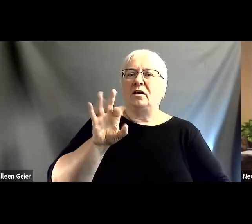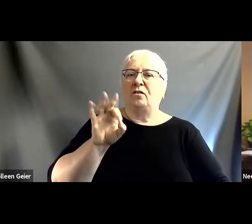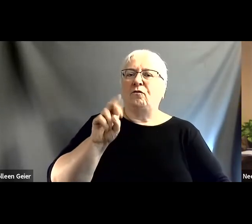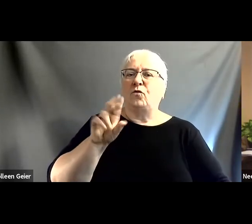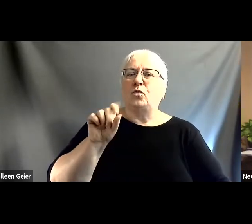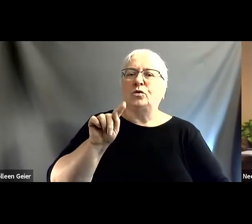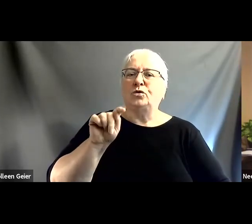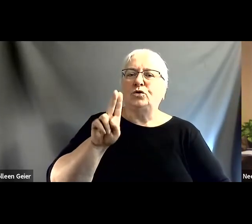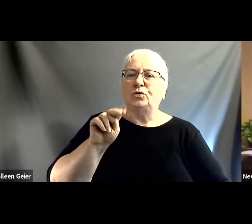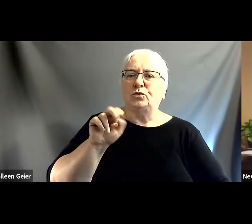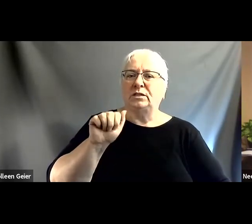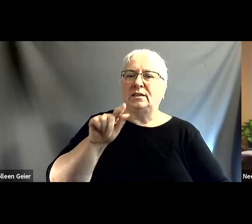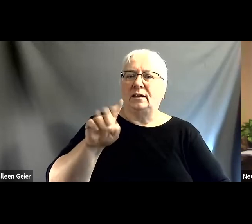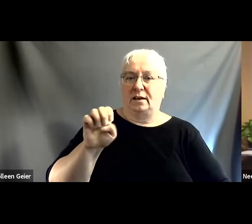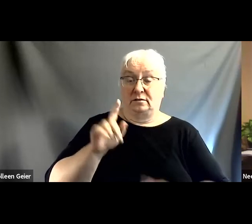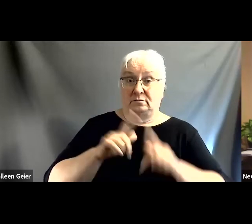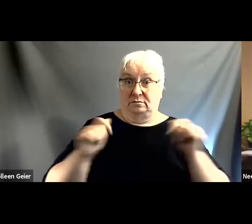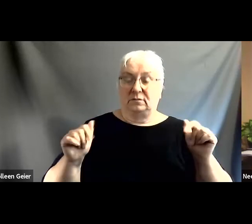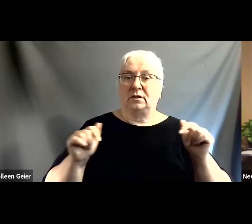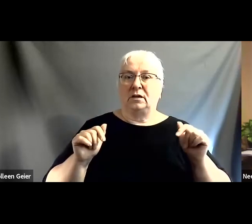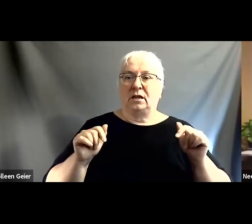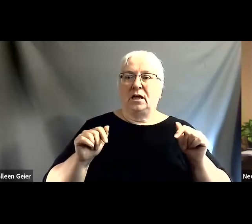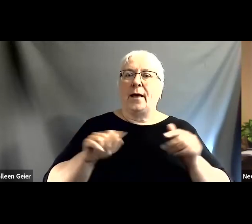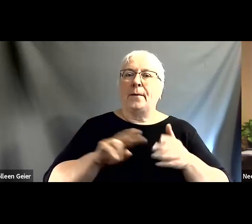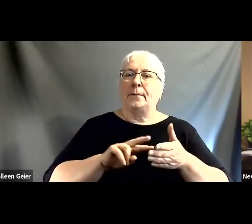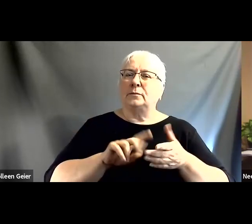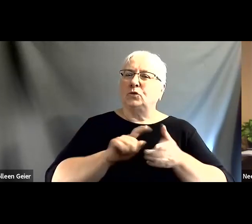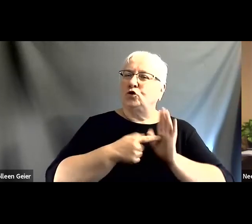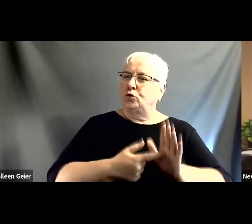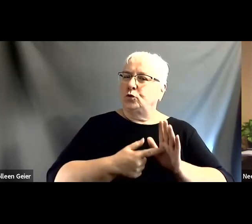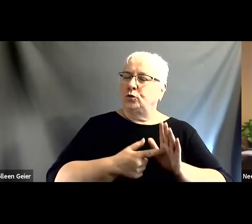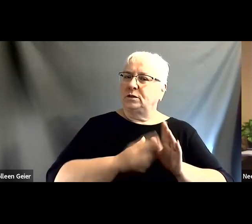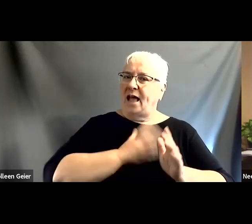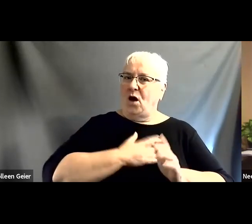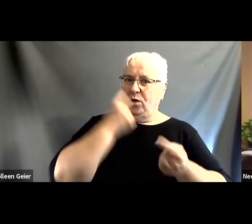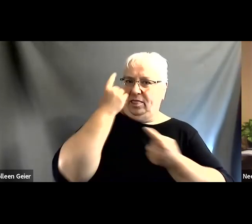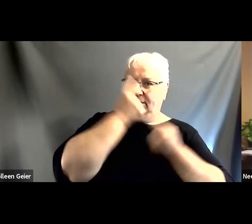response, social responses that we start taking towards these people.